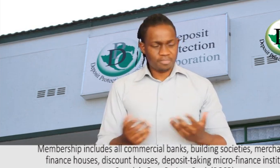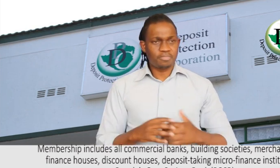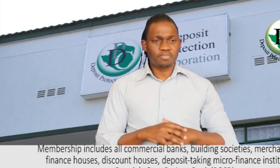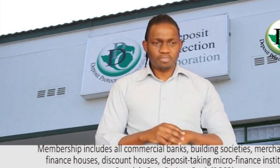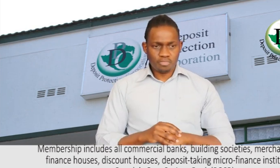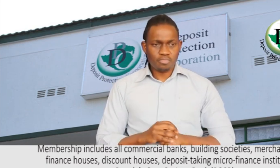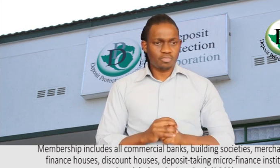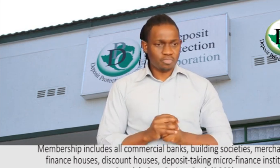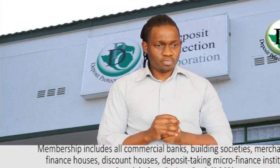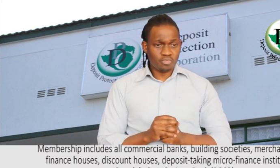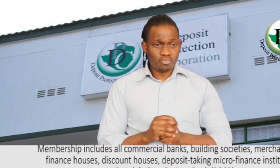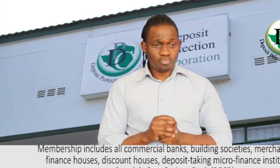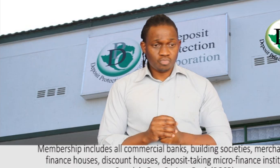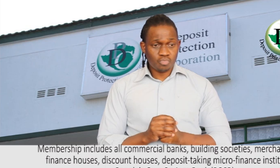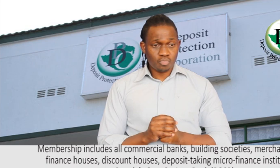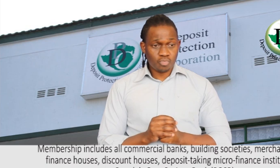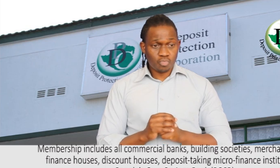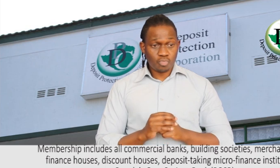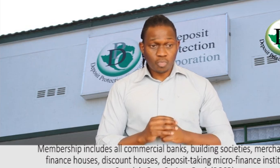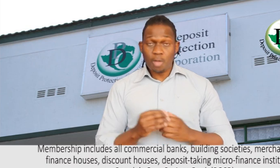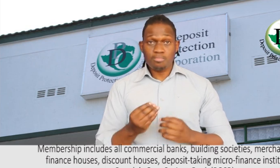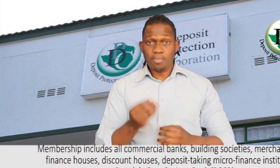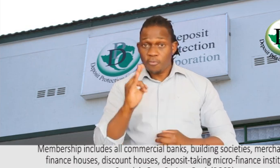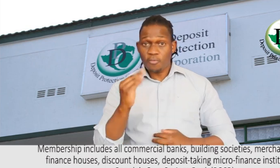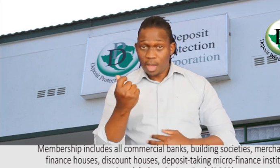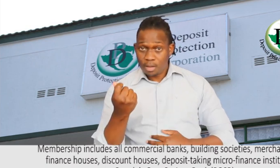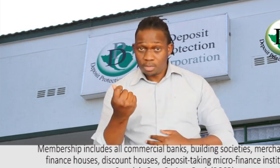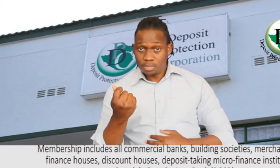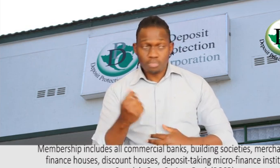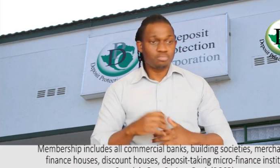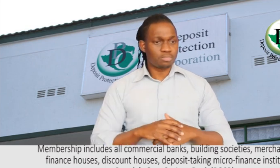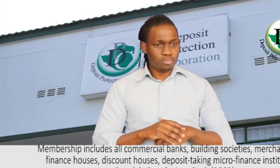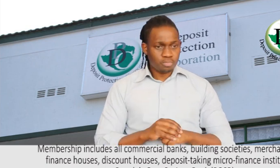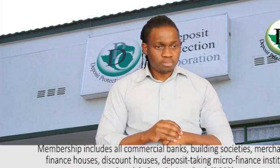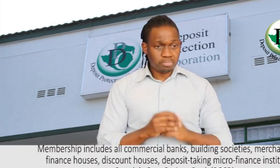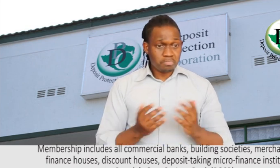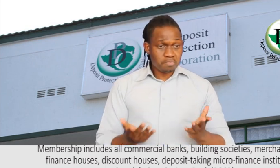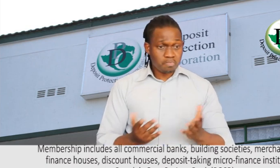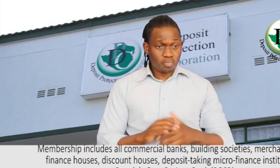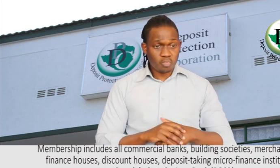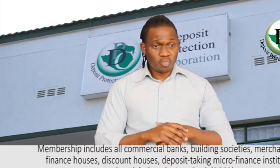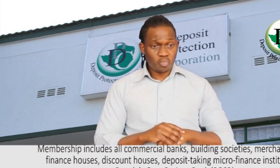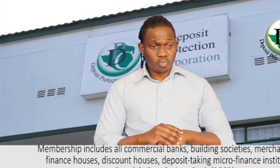discount houses, deposit-taking microfinance institutions, People's Own Savings Bank, POSB,